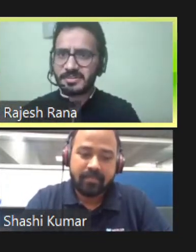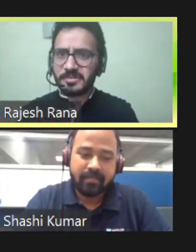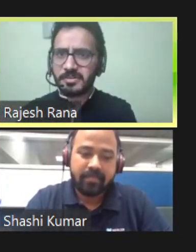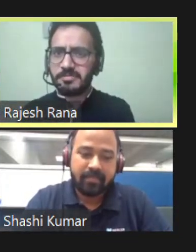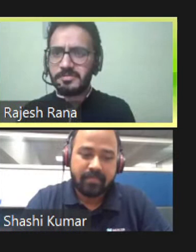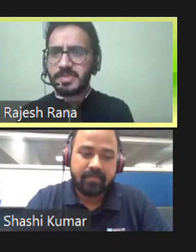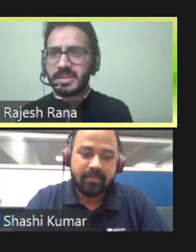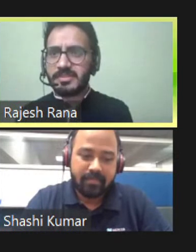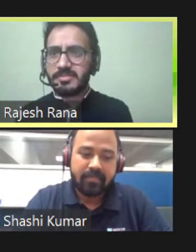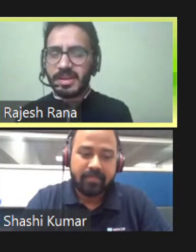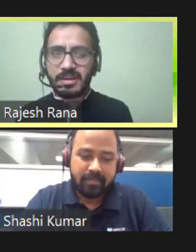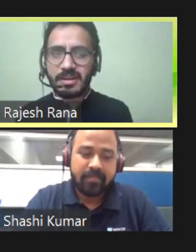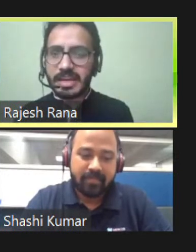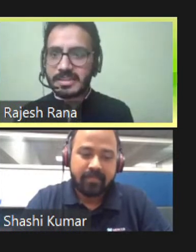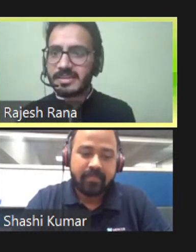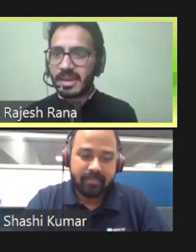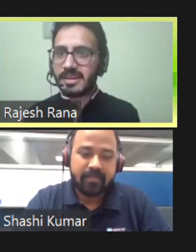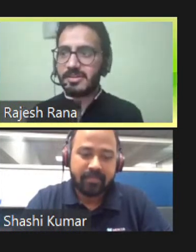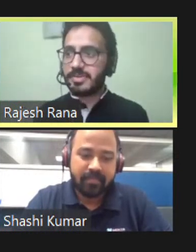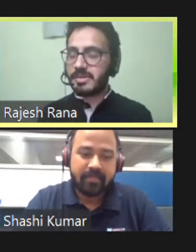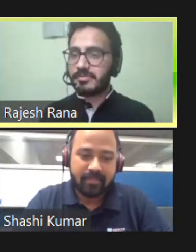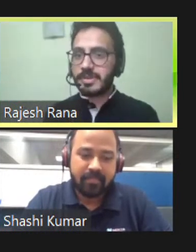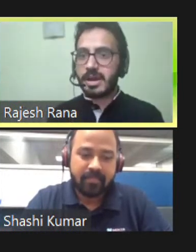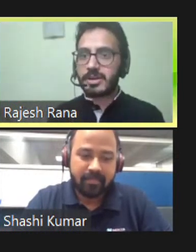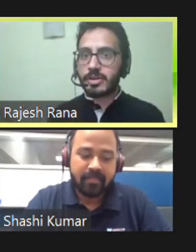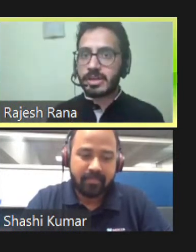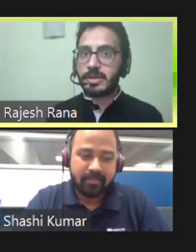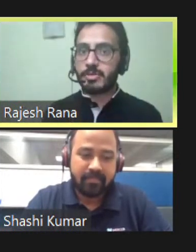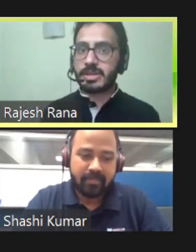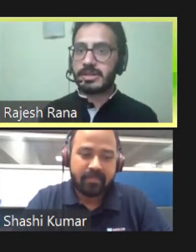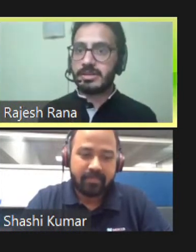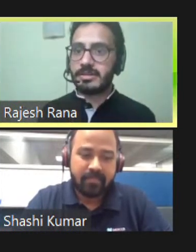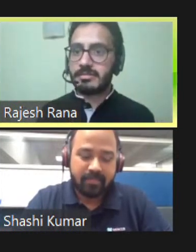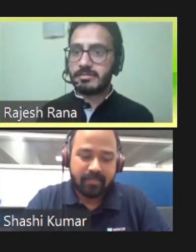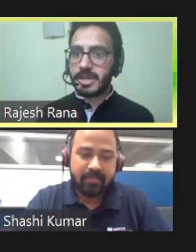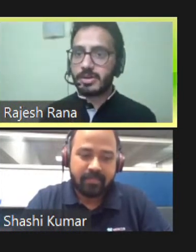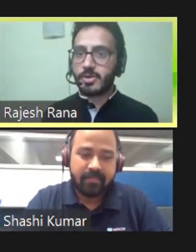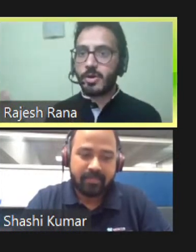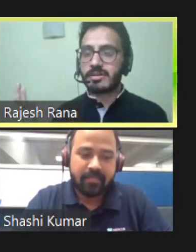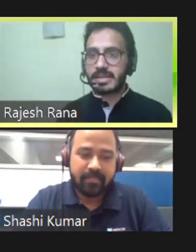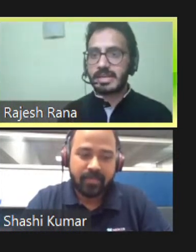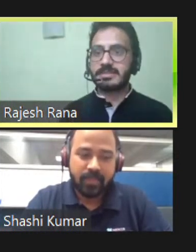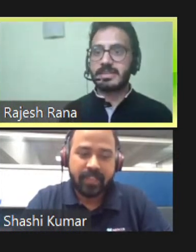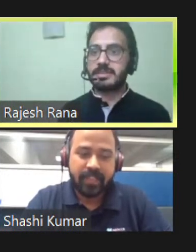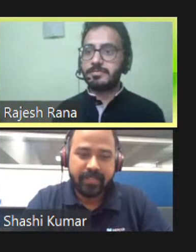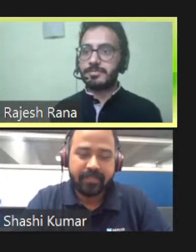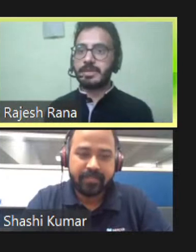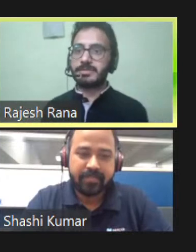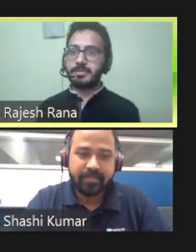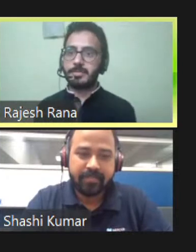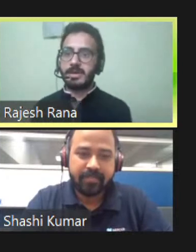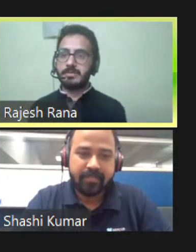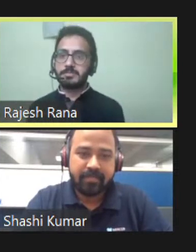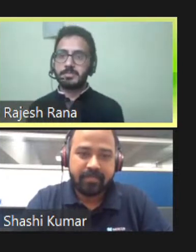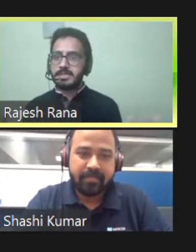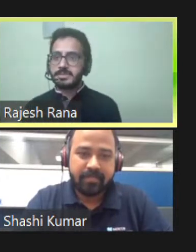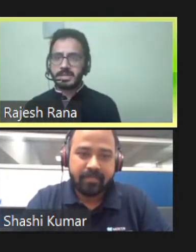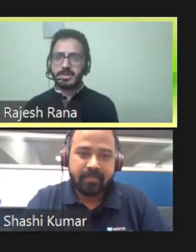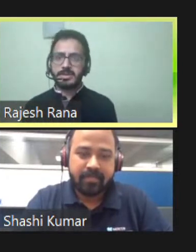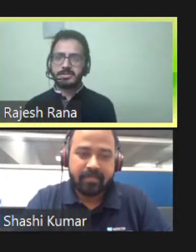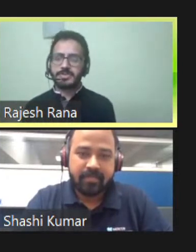current. We are at that era where we are talking about it. We are organizing different